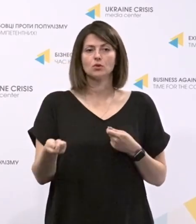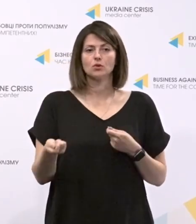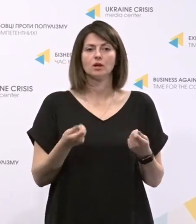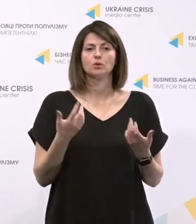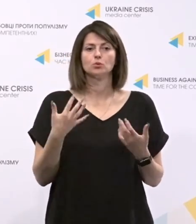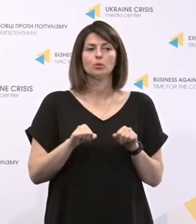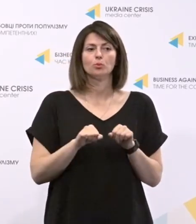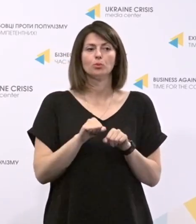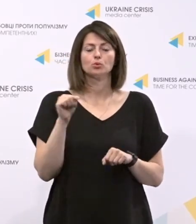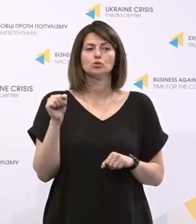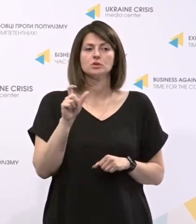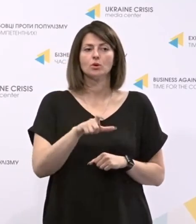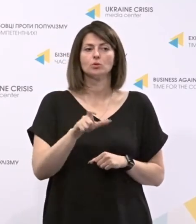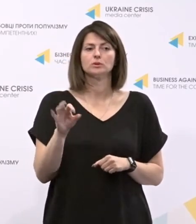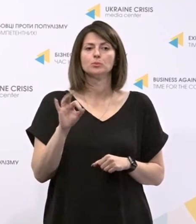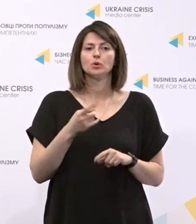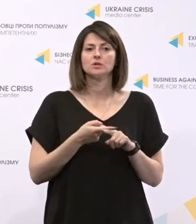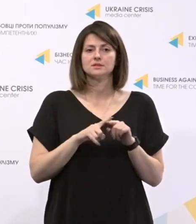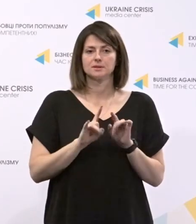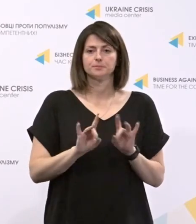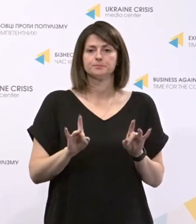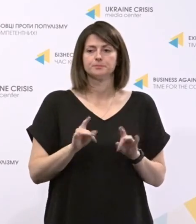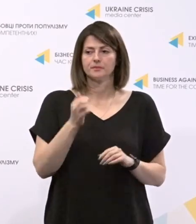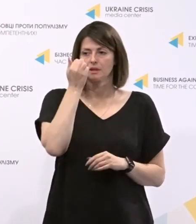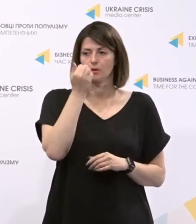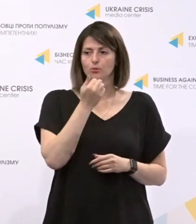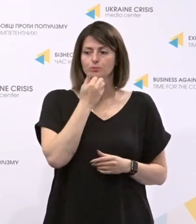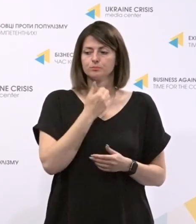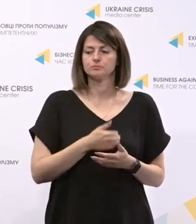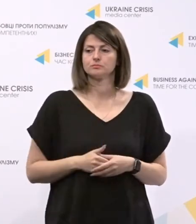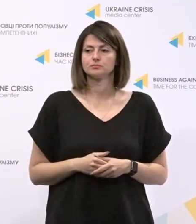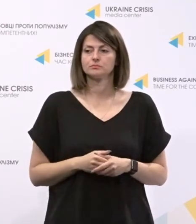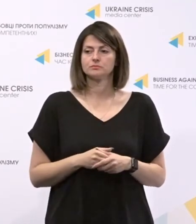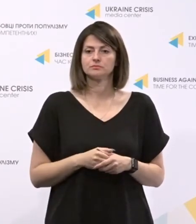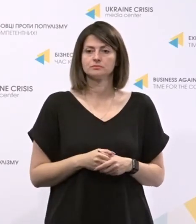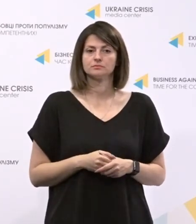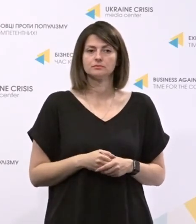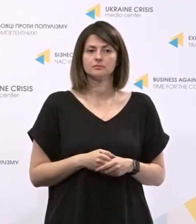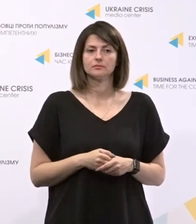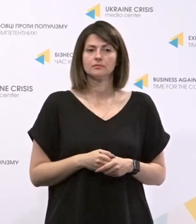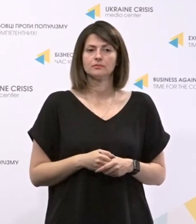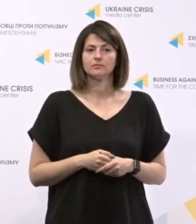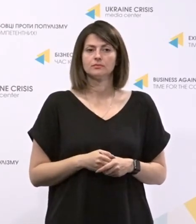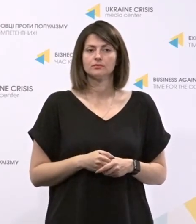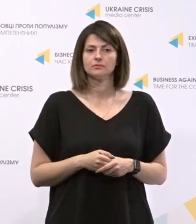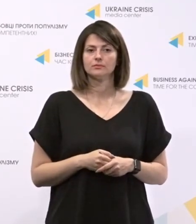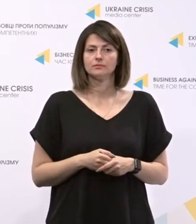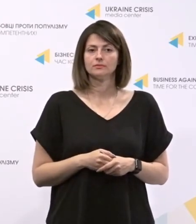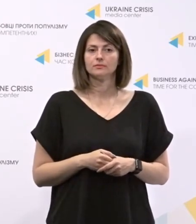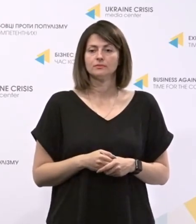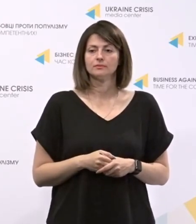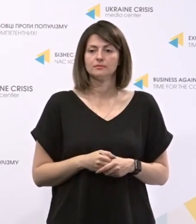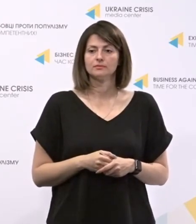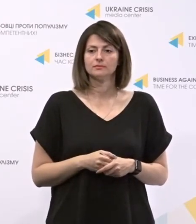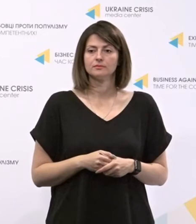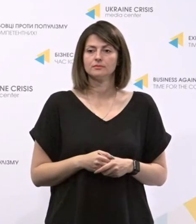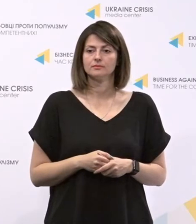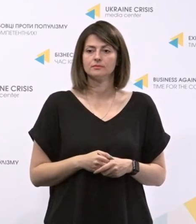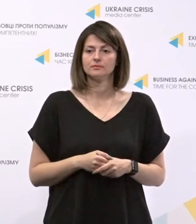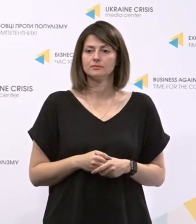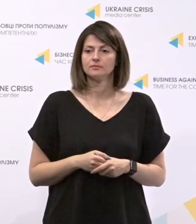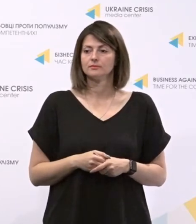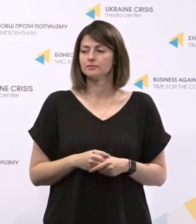that the Ukrainian authorities are violating human rights there. Could you reflect on that?